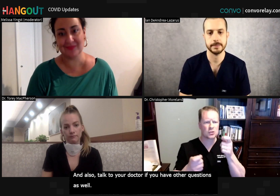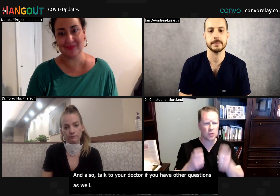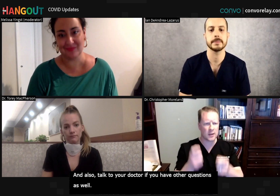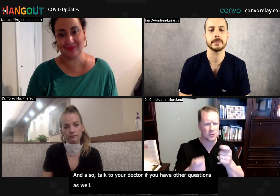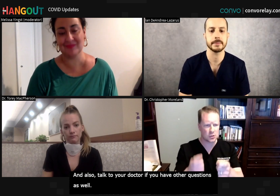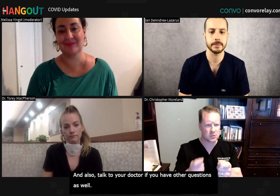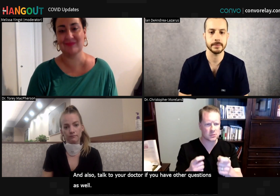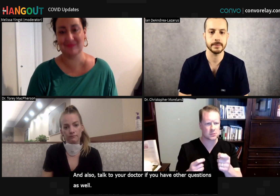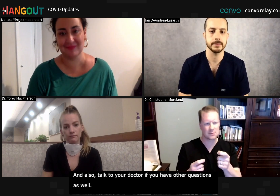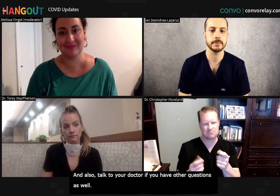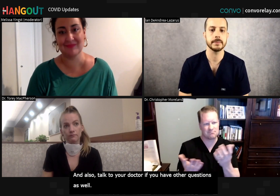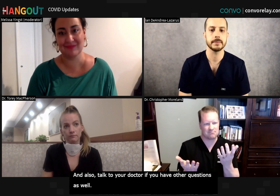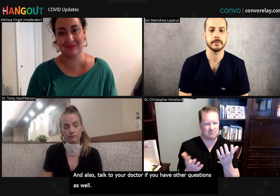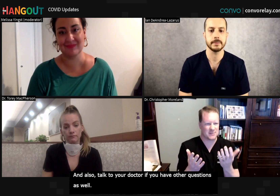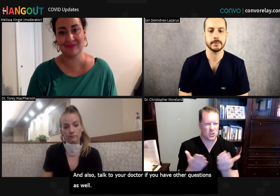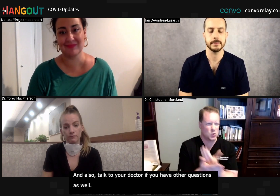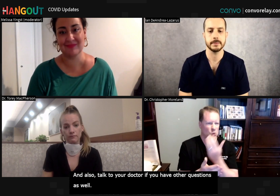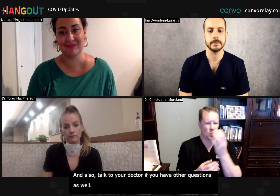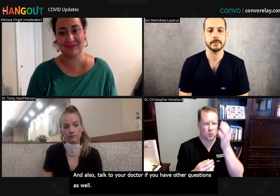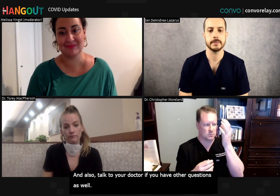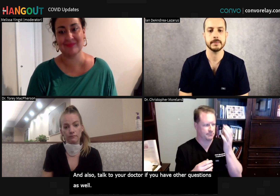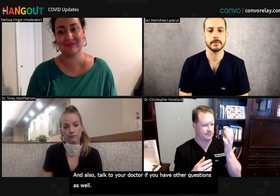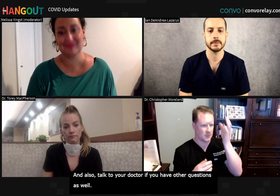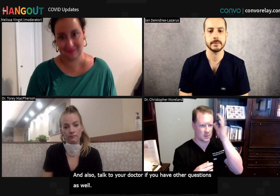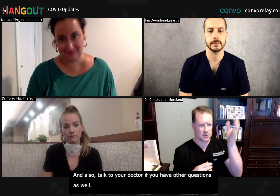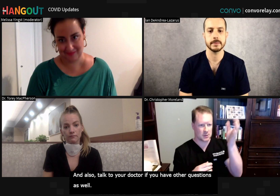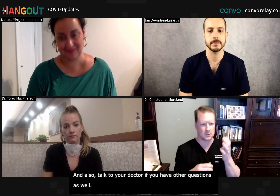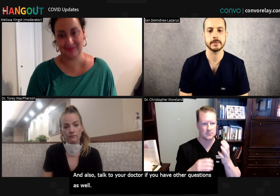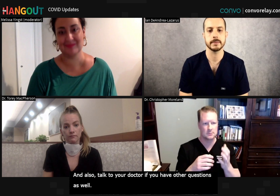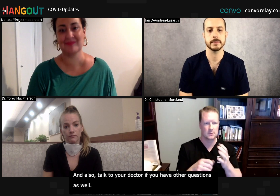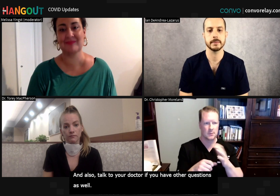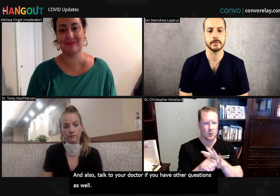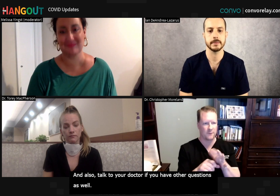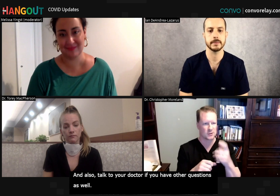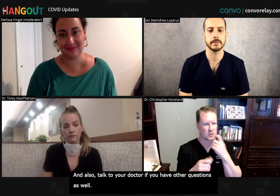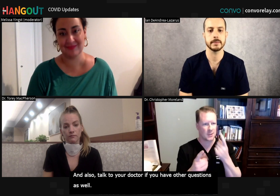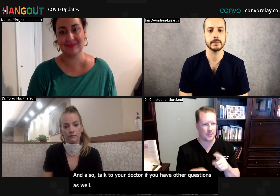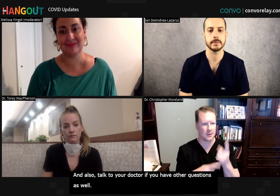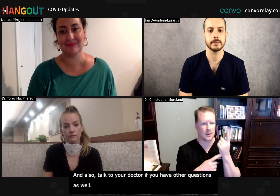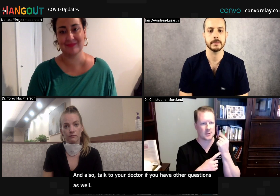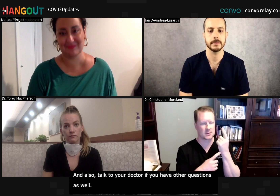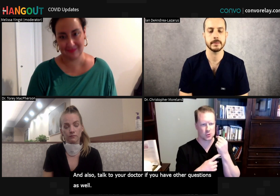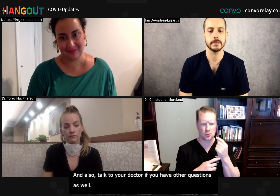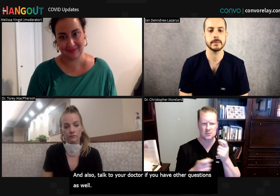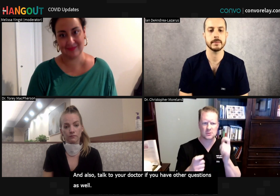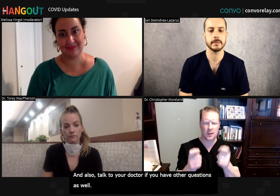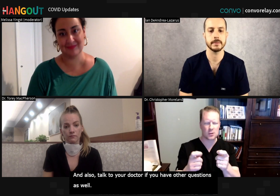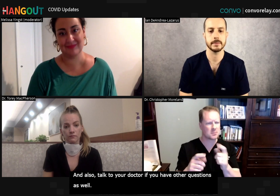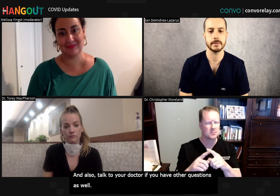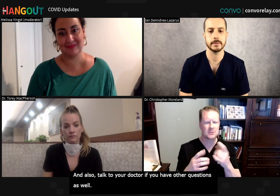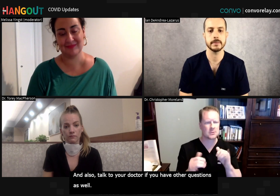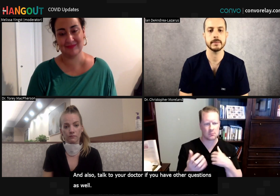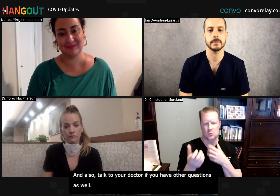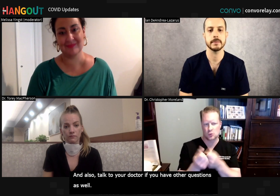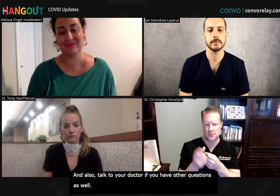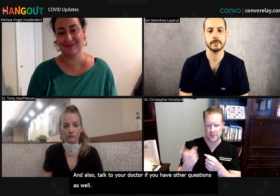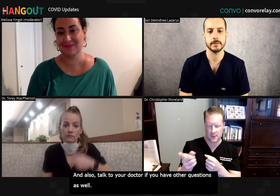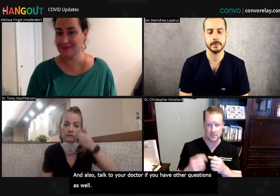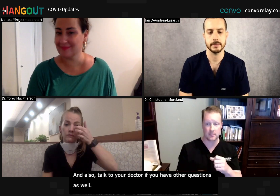trust them. Information changes. There's new concepts and new things that come up. COVID's taught us a lot